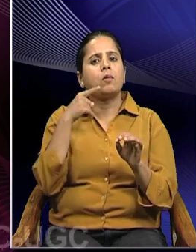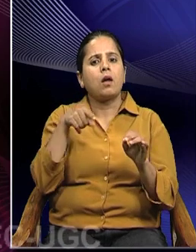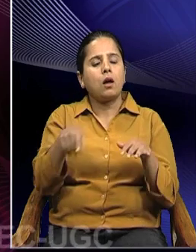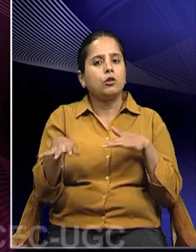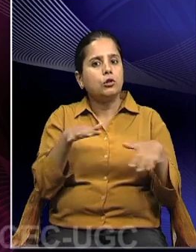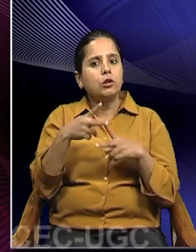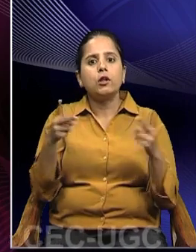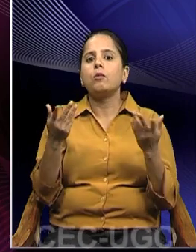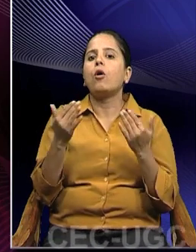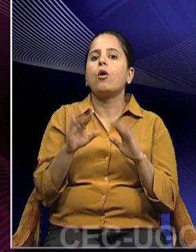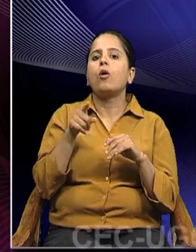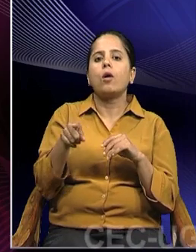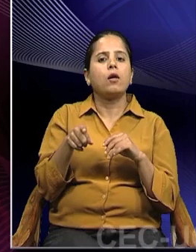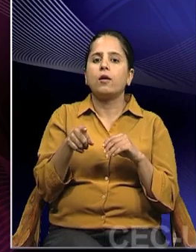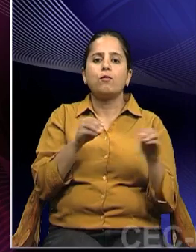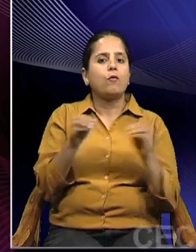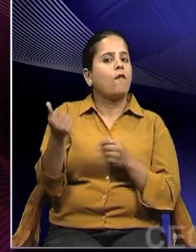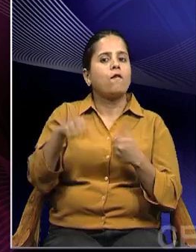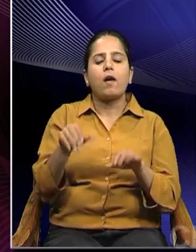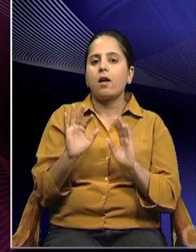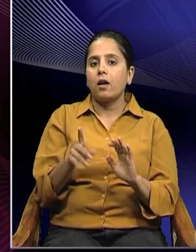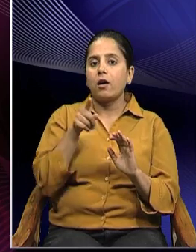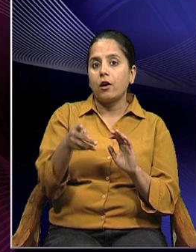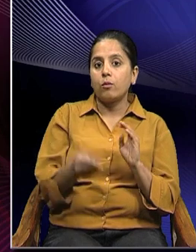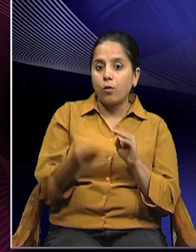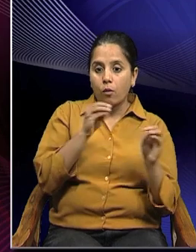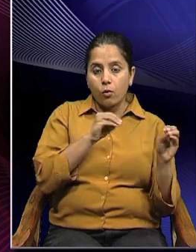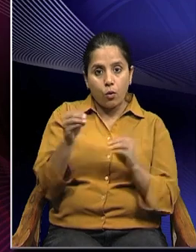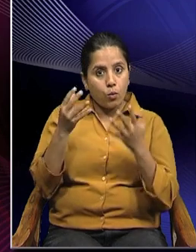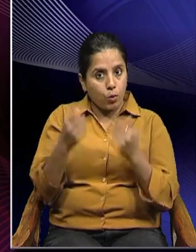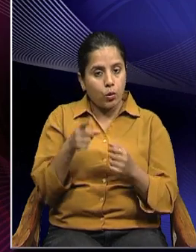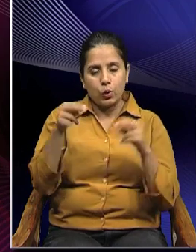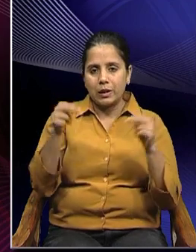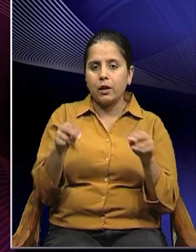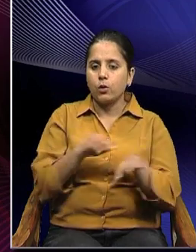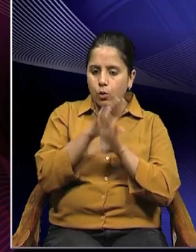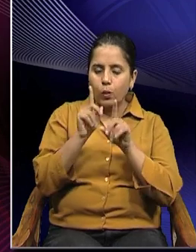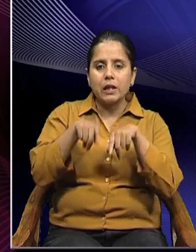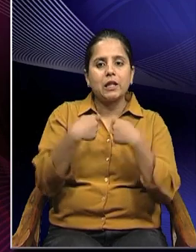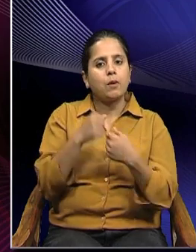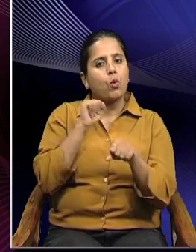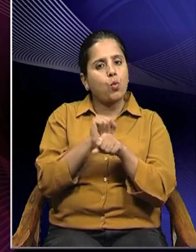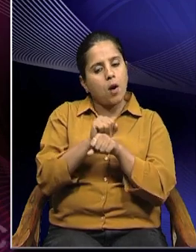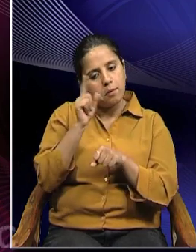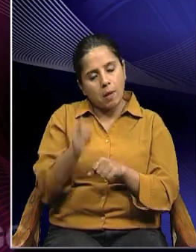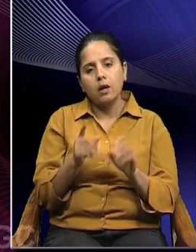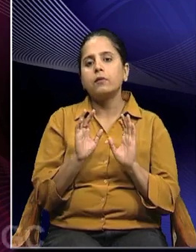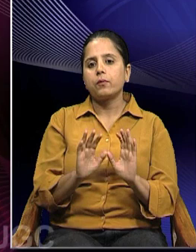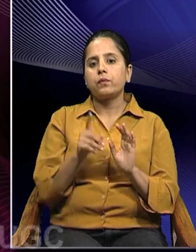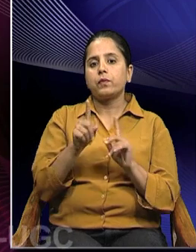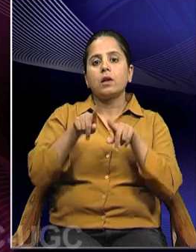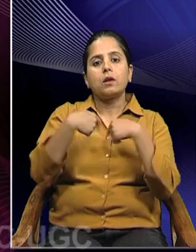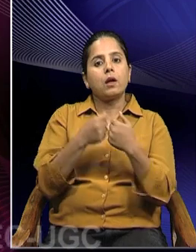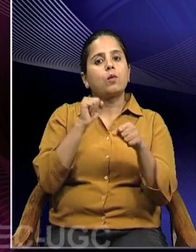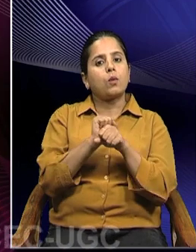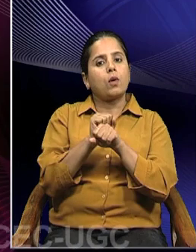at a point, you can't move it. In order to make it moving, you need an entire team to work on that. So teamwork is